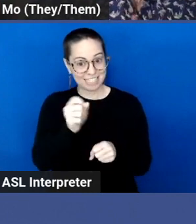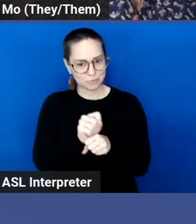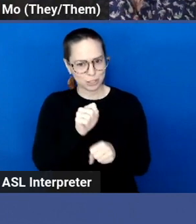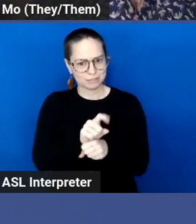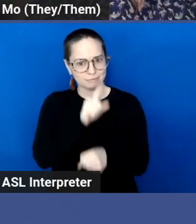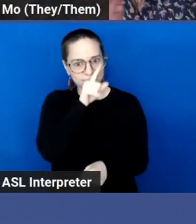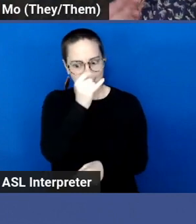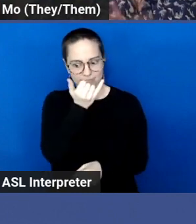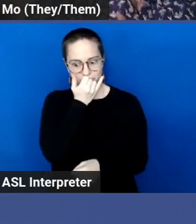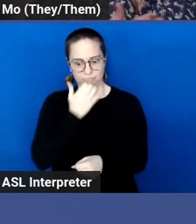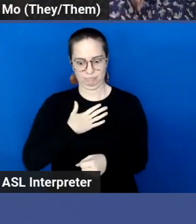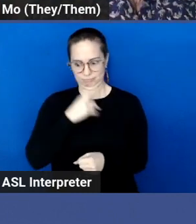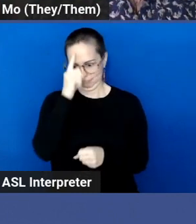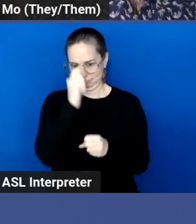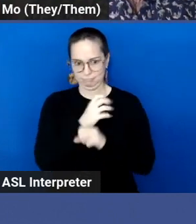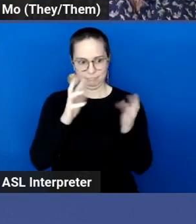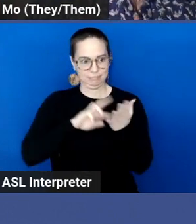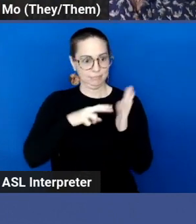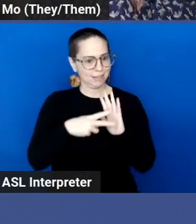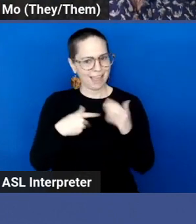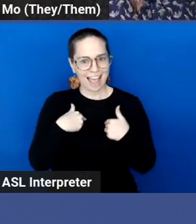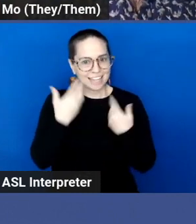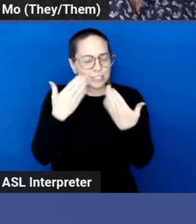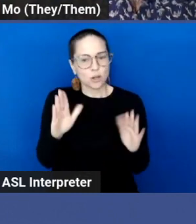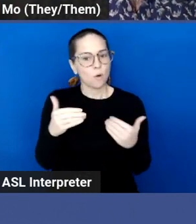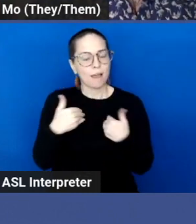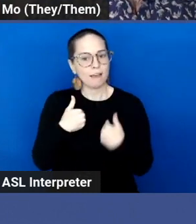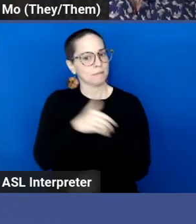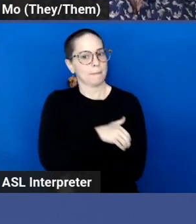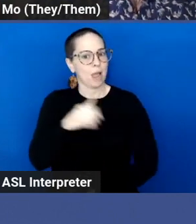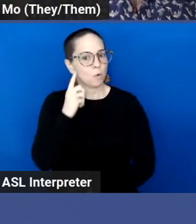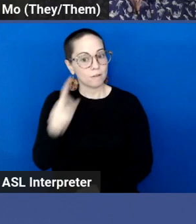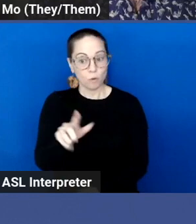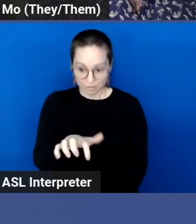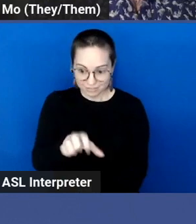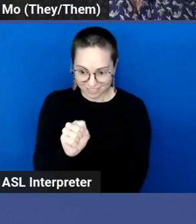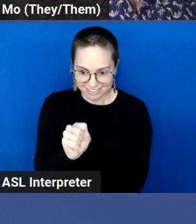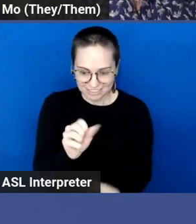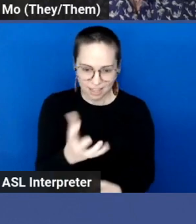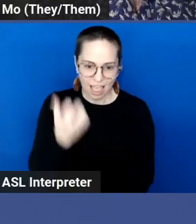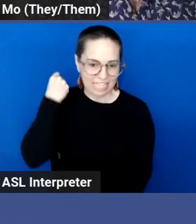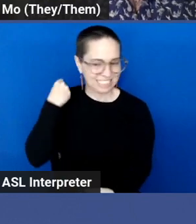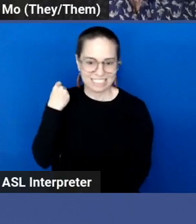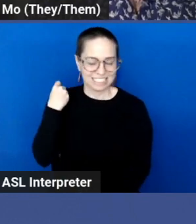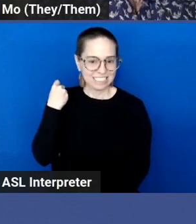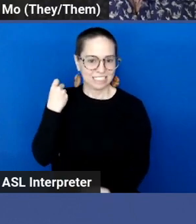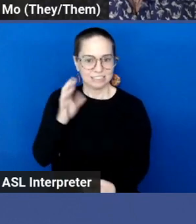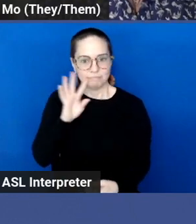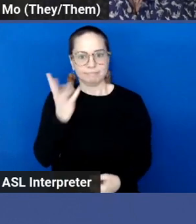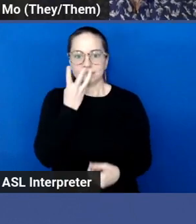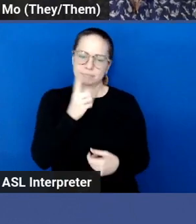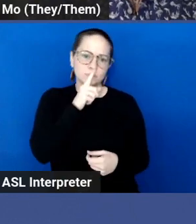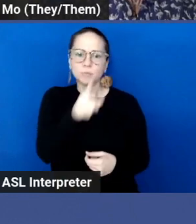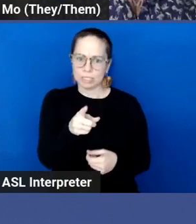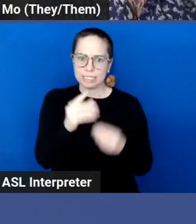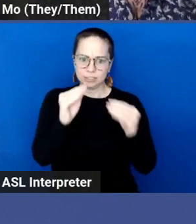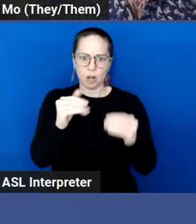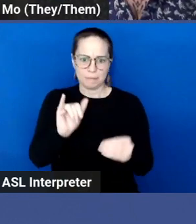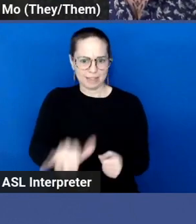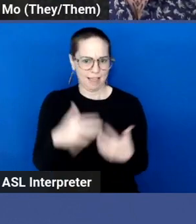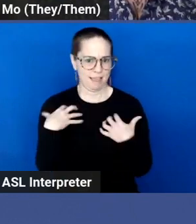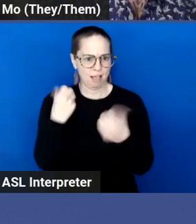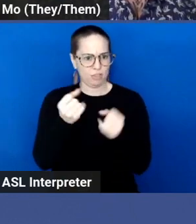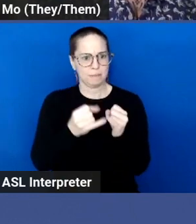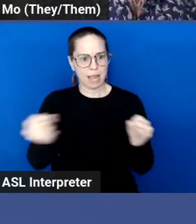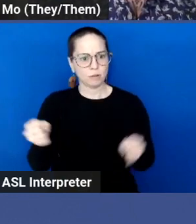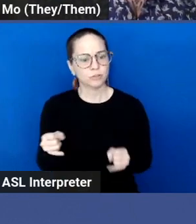the power to give and take away that consent. And sex work really taught me those healthy boundaries there. It